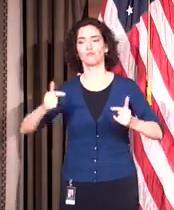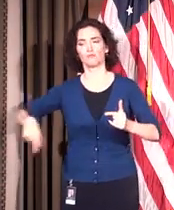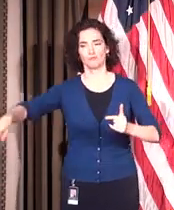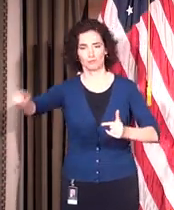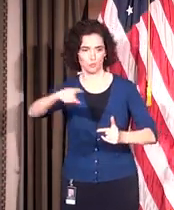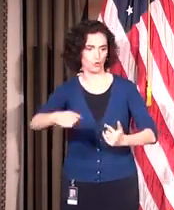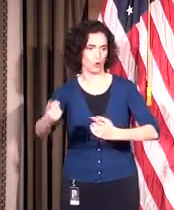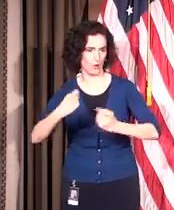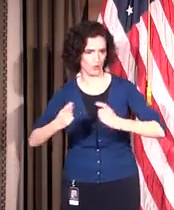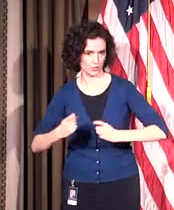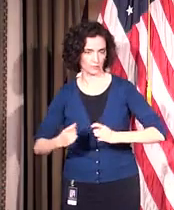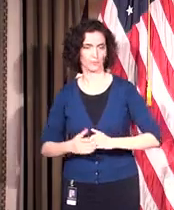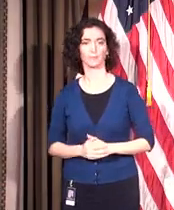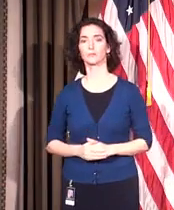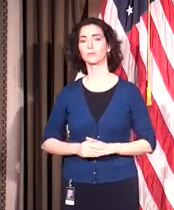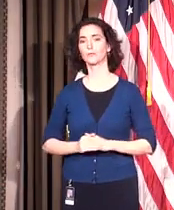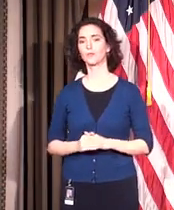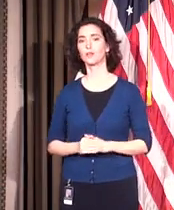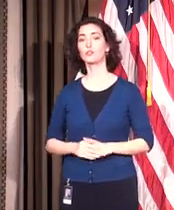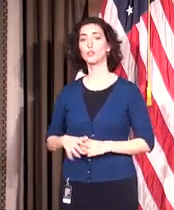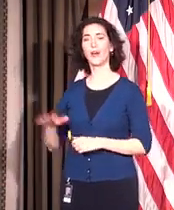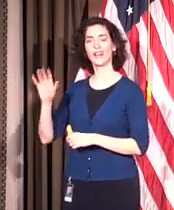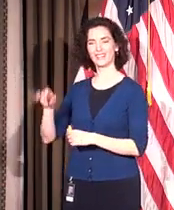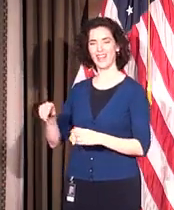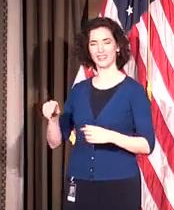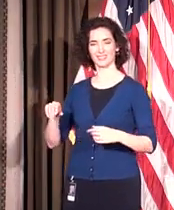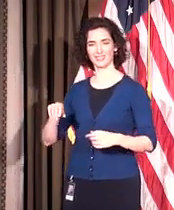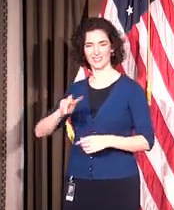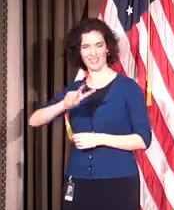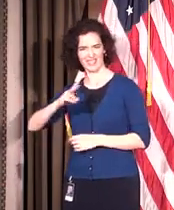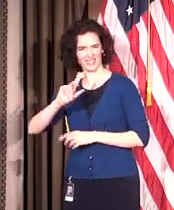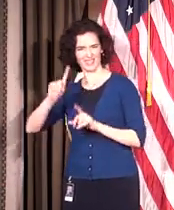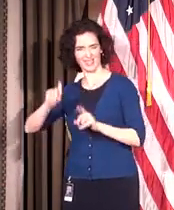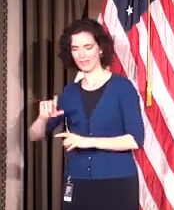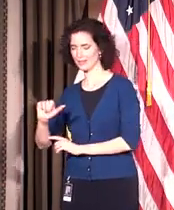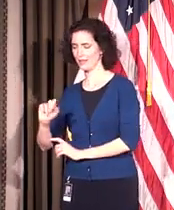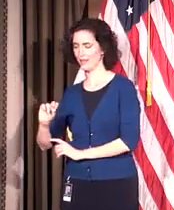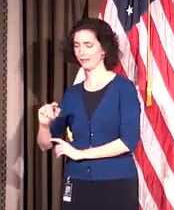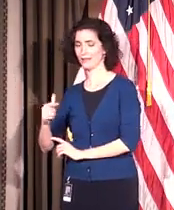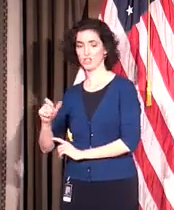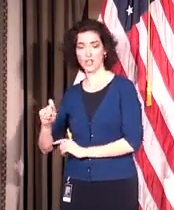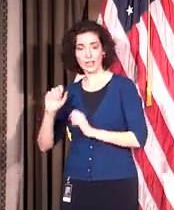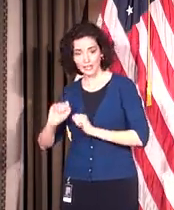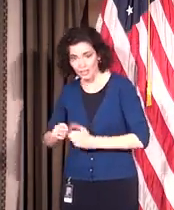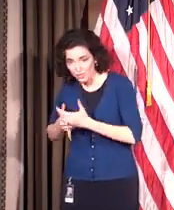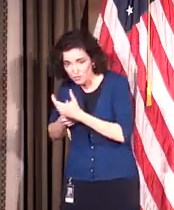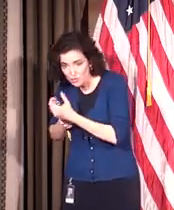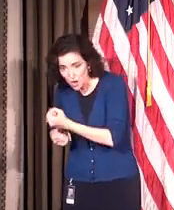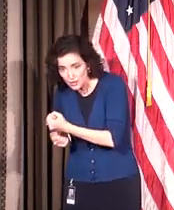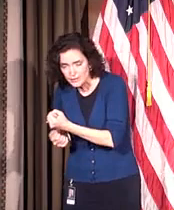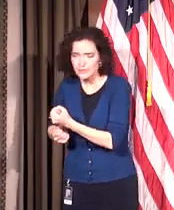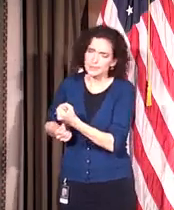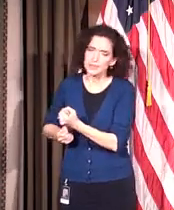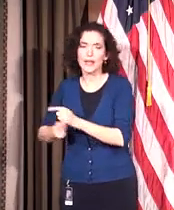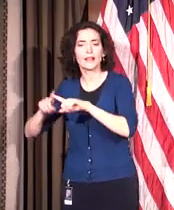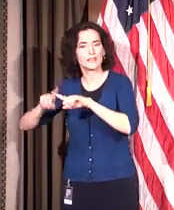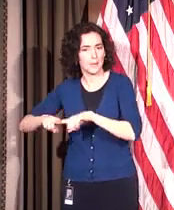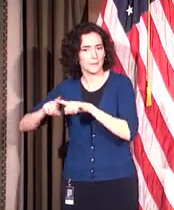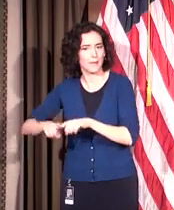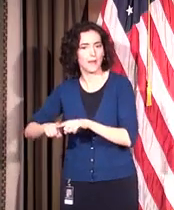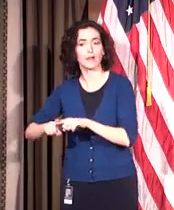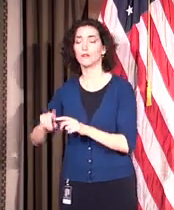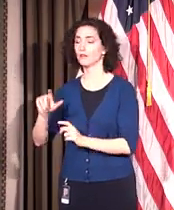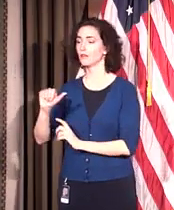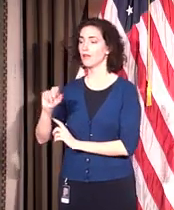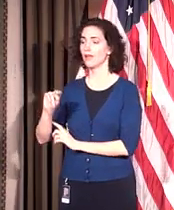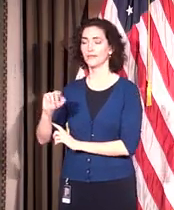how reliable overall are the antigen tests? It varies a little bit based on the type of antigen tests you're doing. They're not